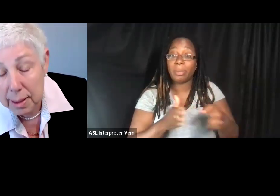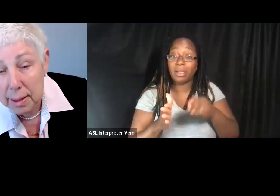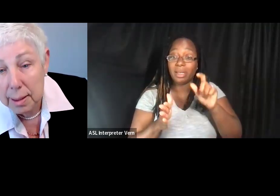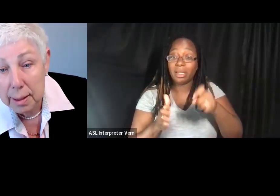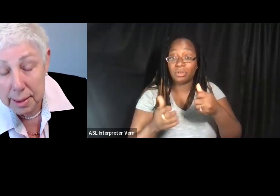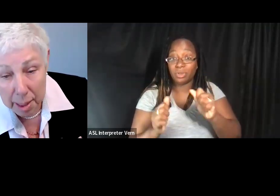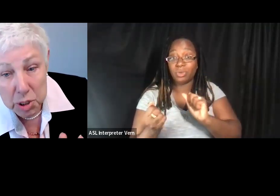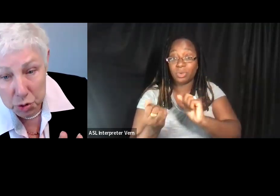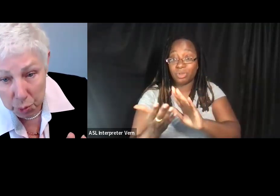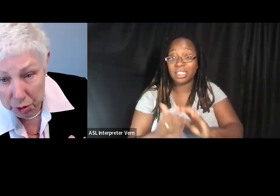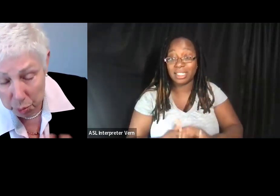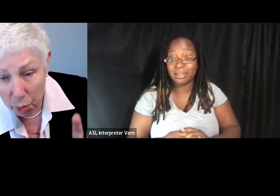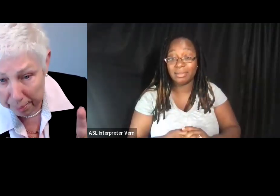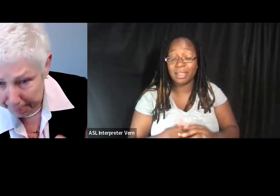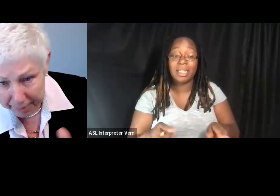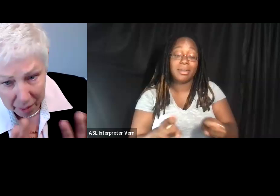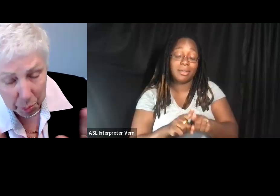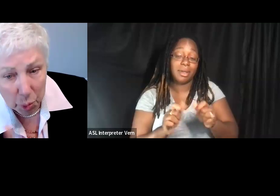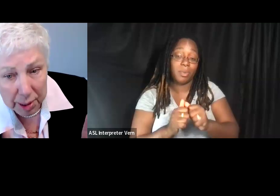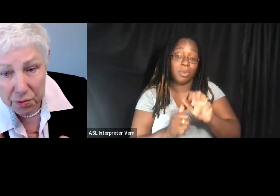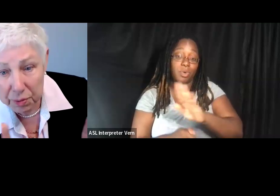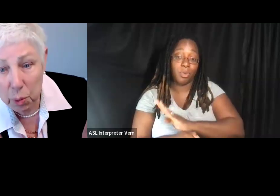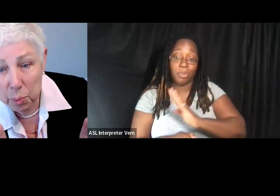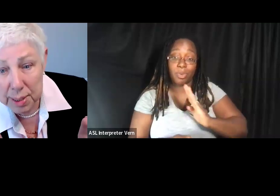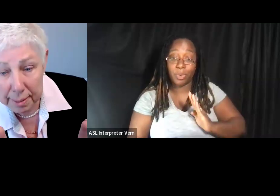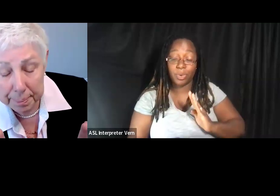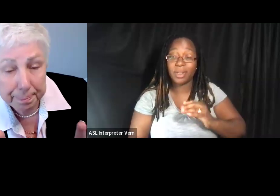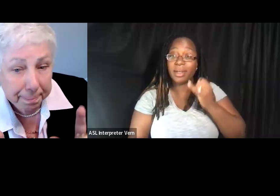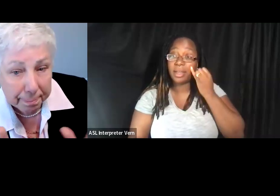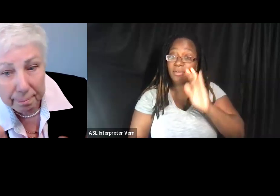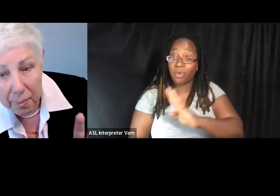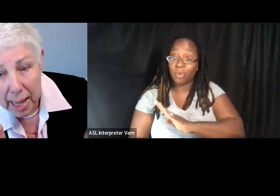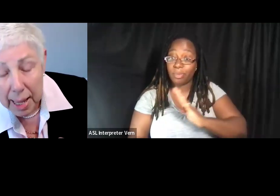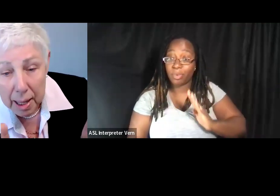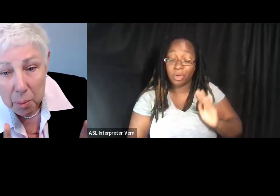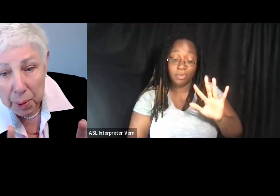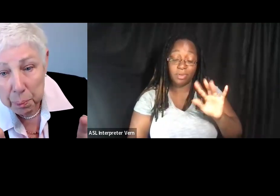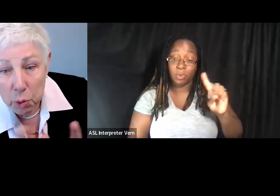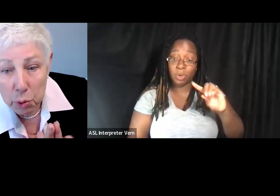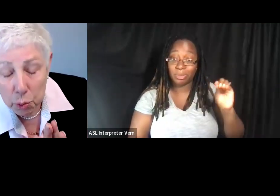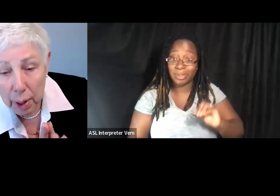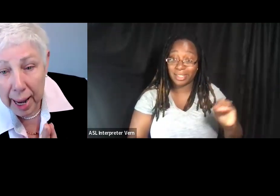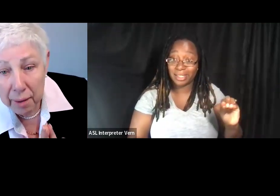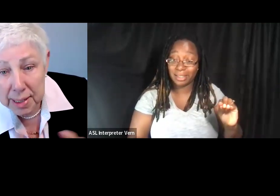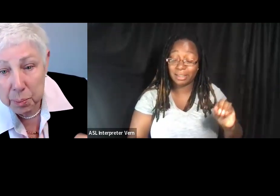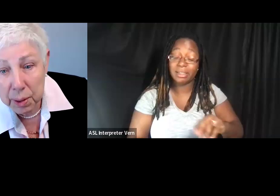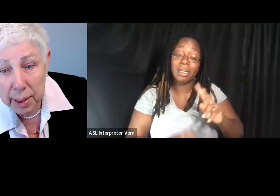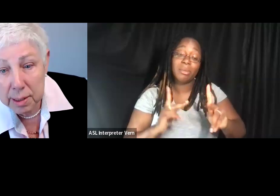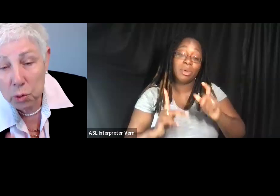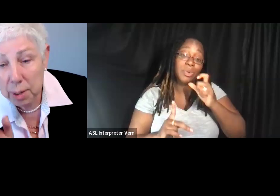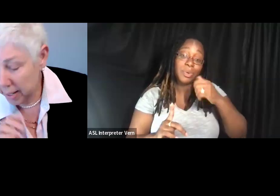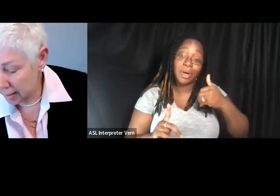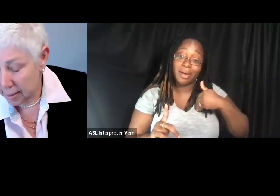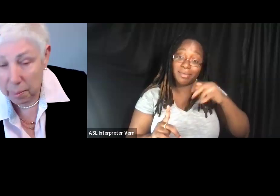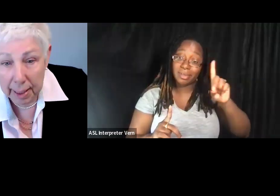this. Same is true with your board. If your board is 51% people who have